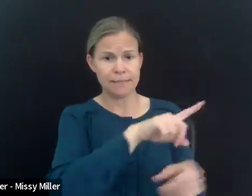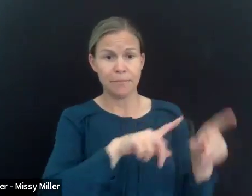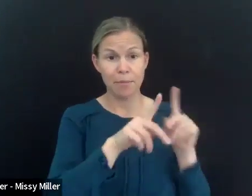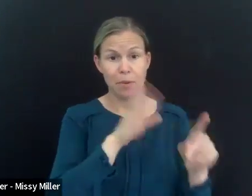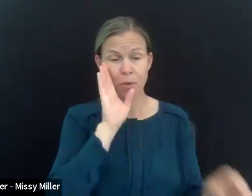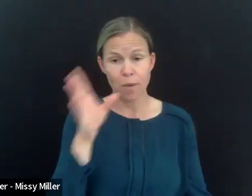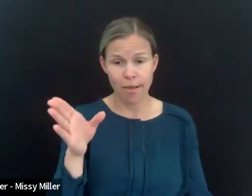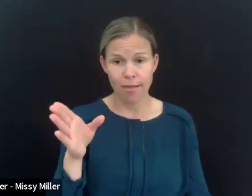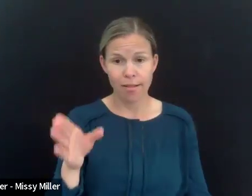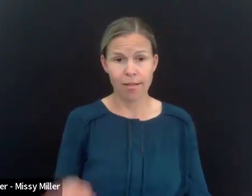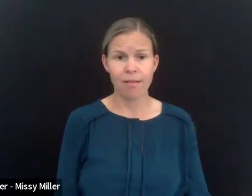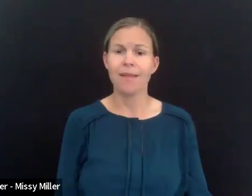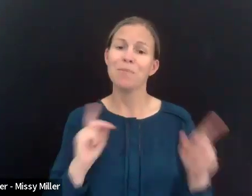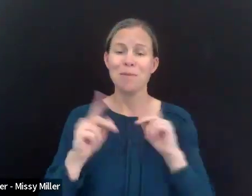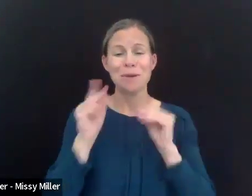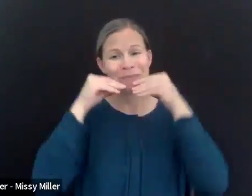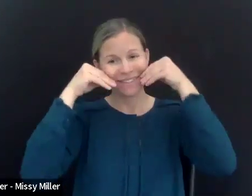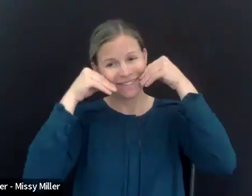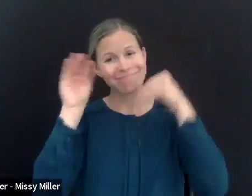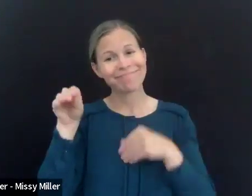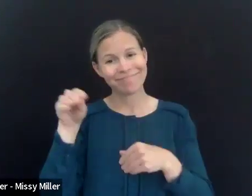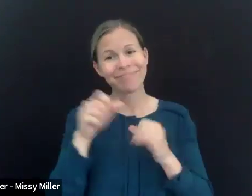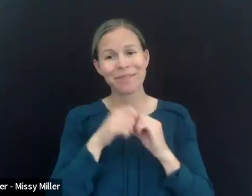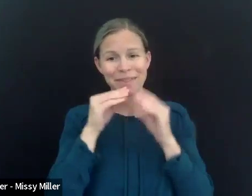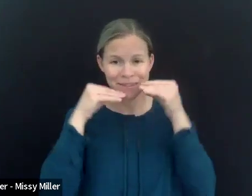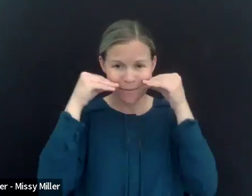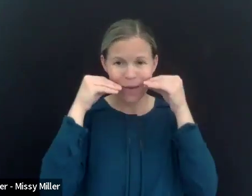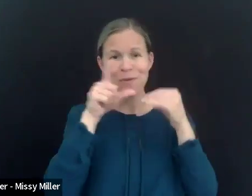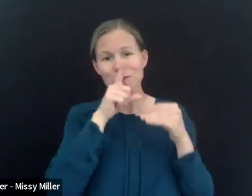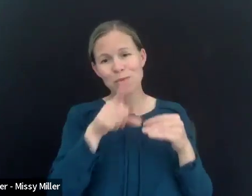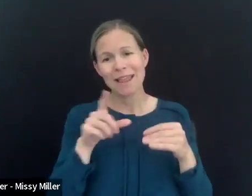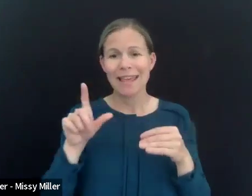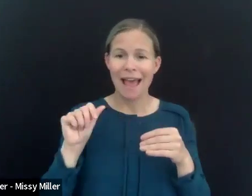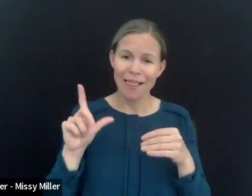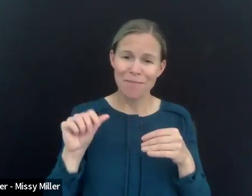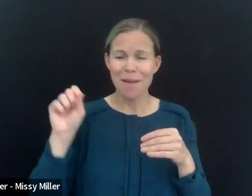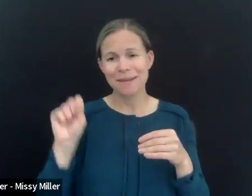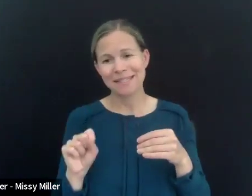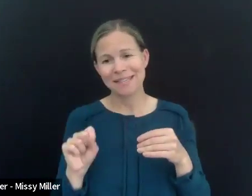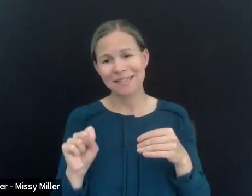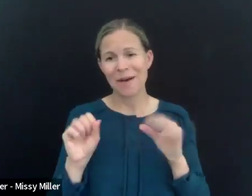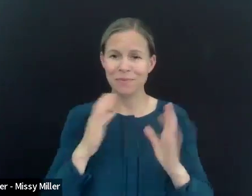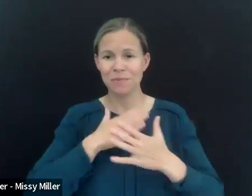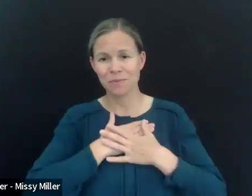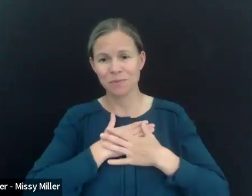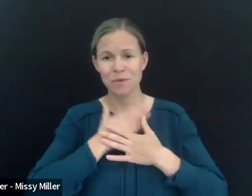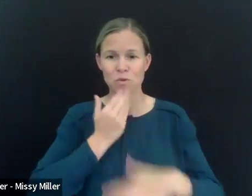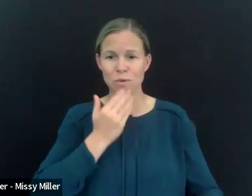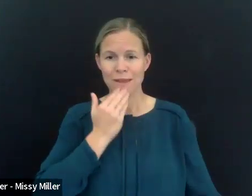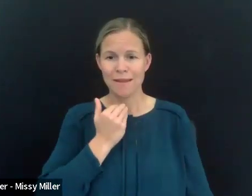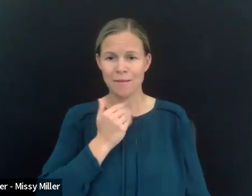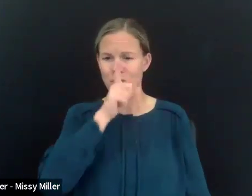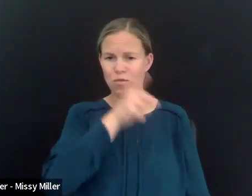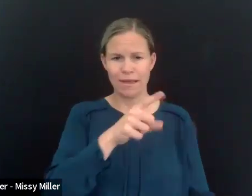So people say things with a smile, which is very common here in Alabama because it's, polite Southern, but you are upholding an unjust system,